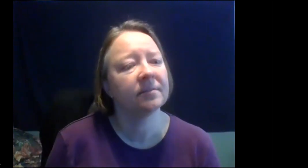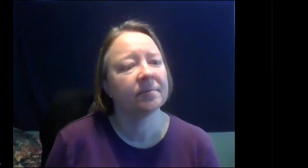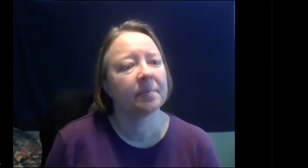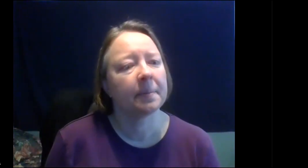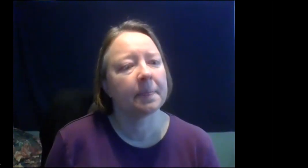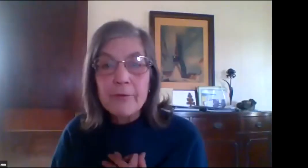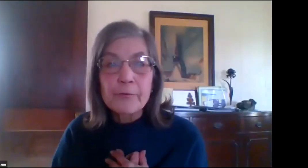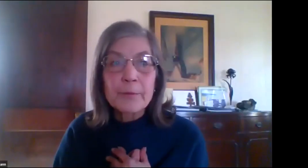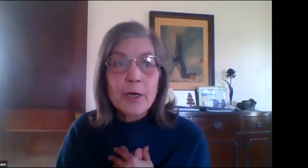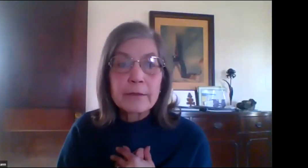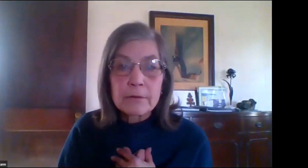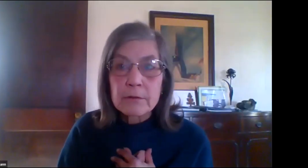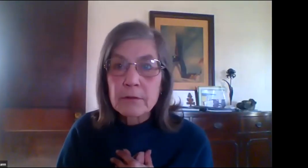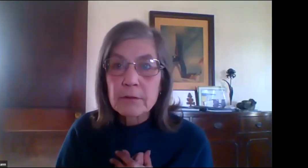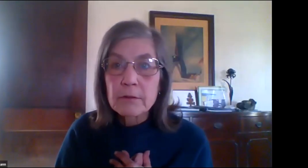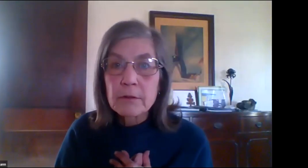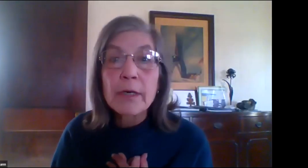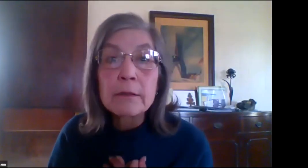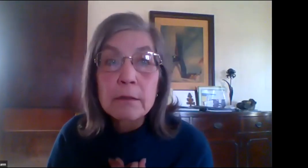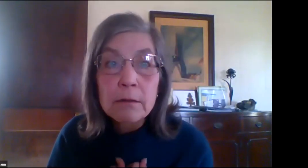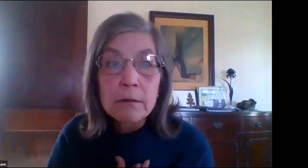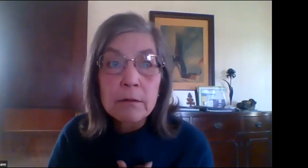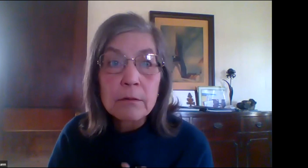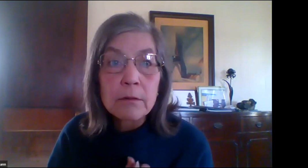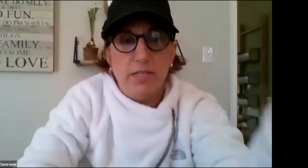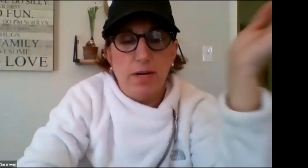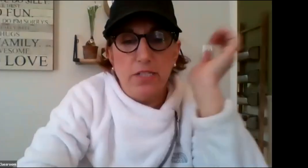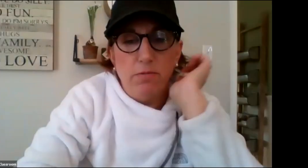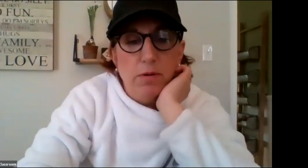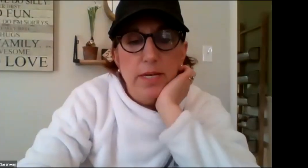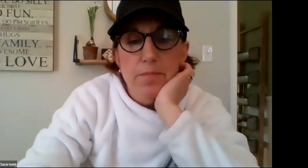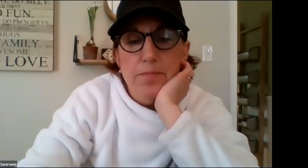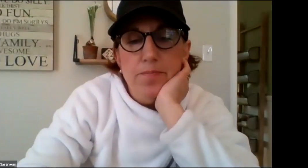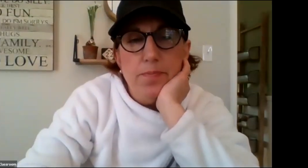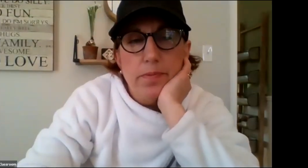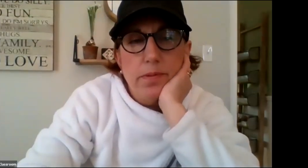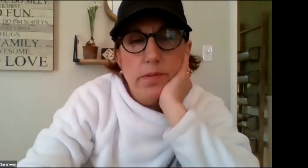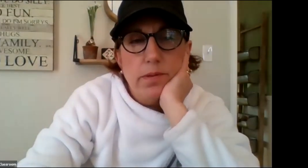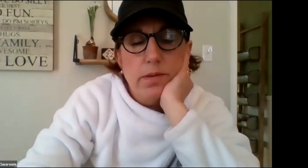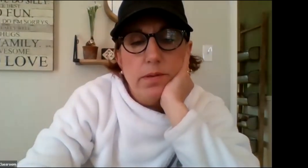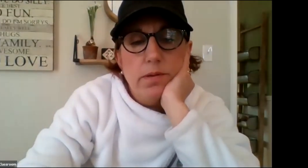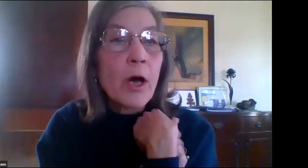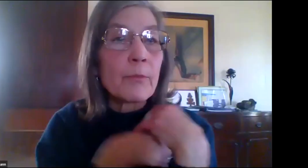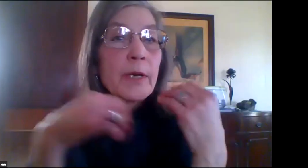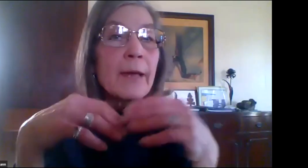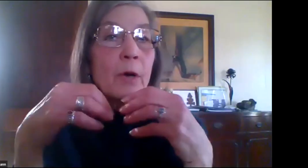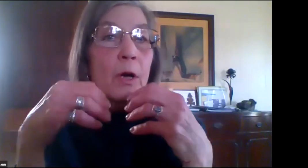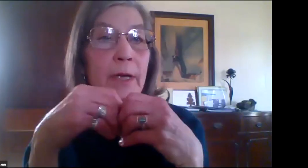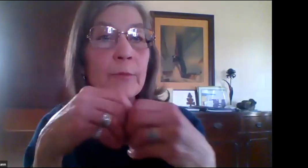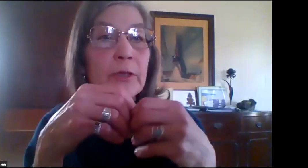Right. So We're do I have seeing to you the flip right on way. Sorry, I What? missed the question. What was it? it on when I'm looking